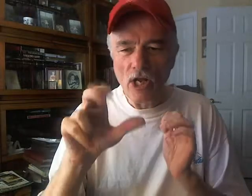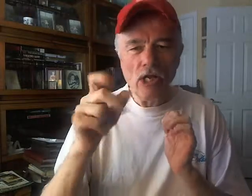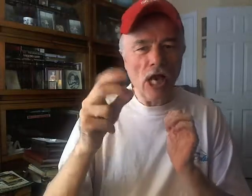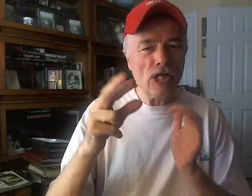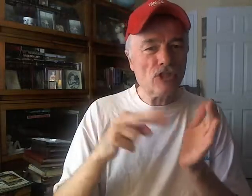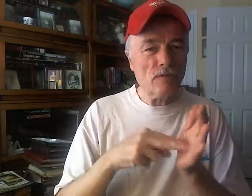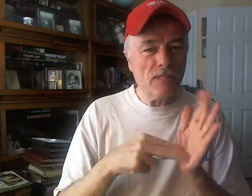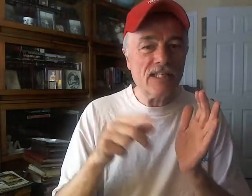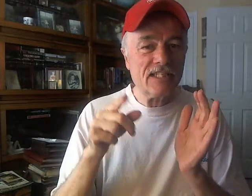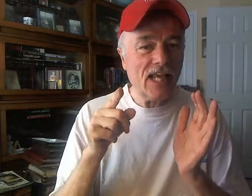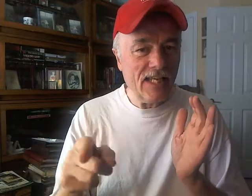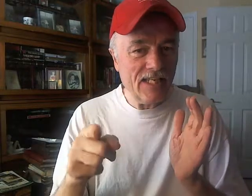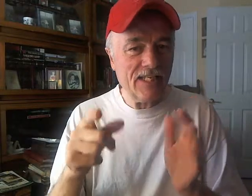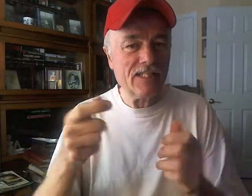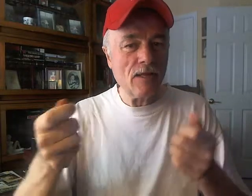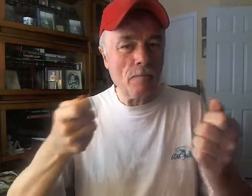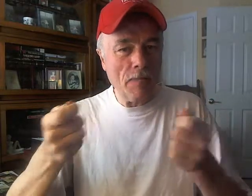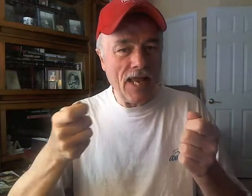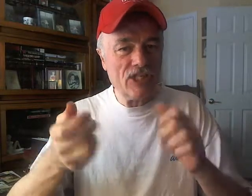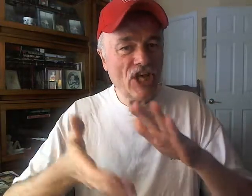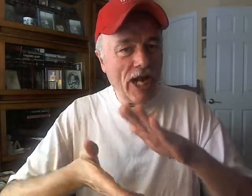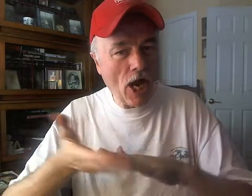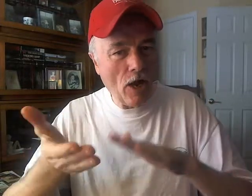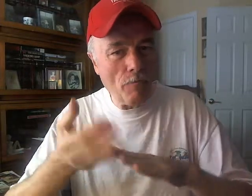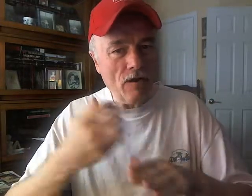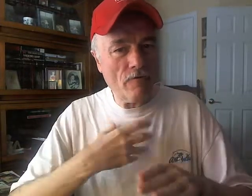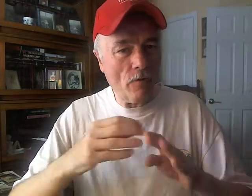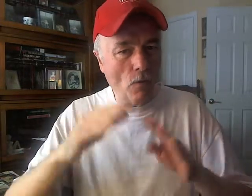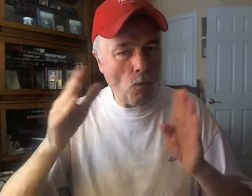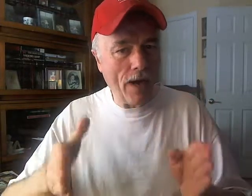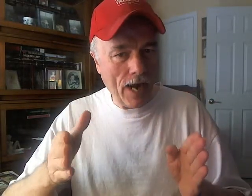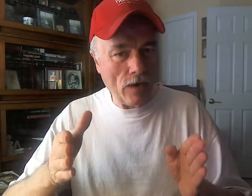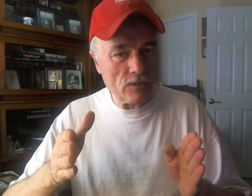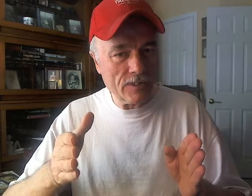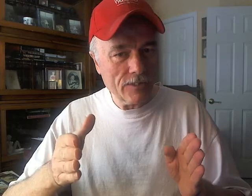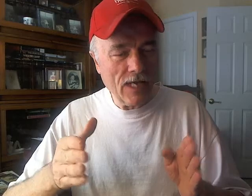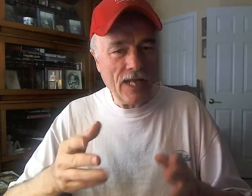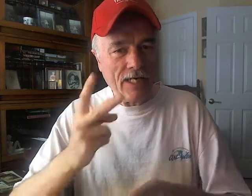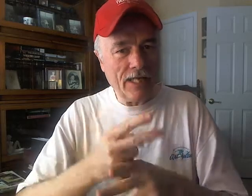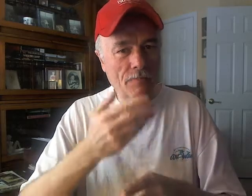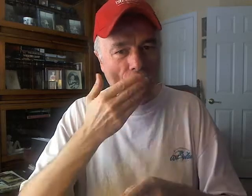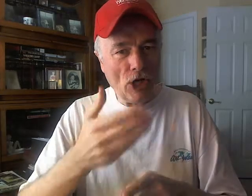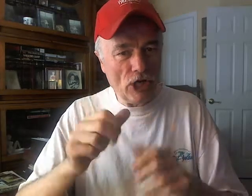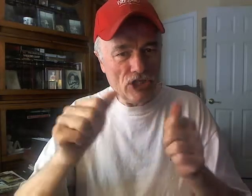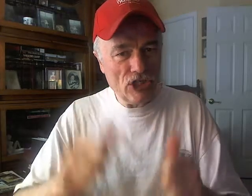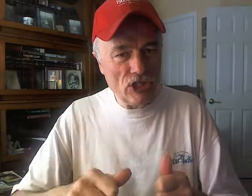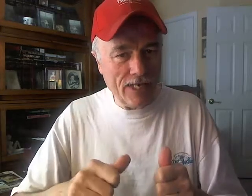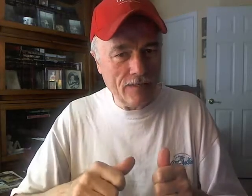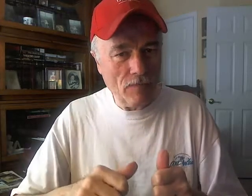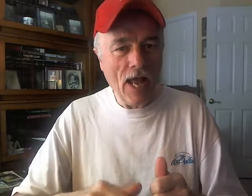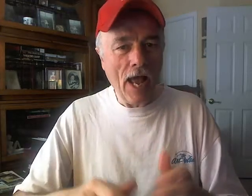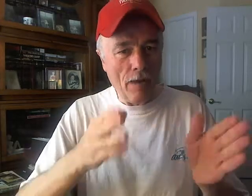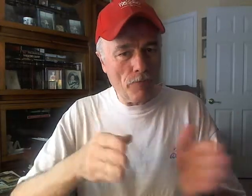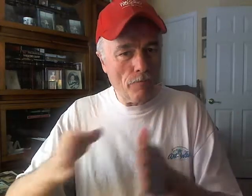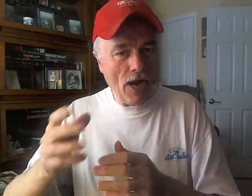though. There's a miss in his match up in the White House. He came in good shape, prepared